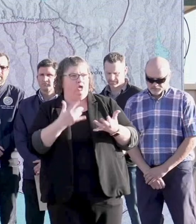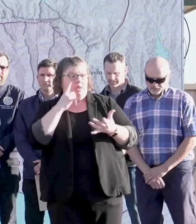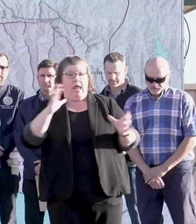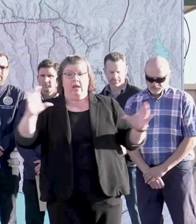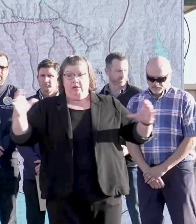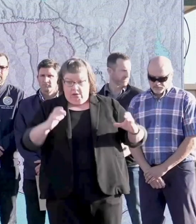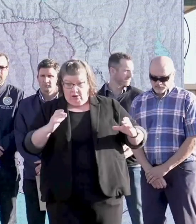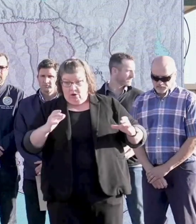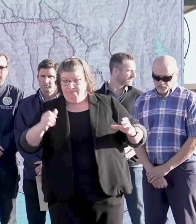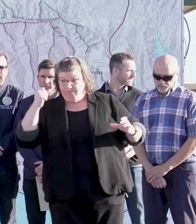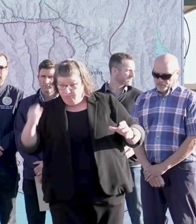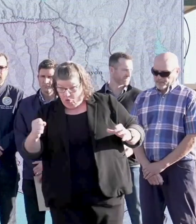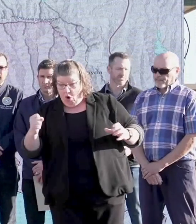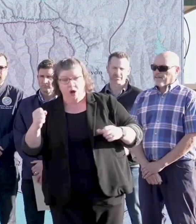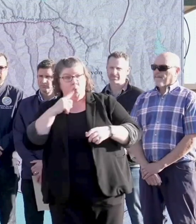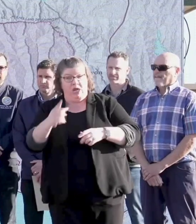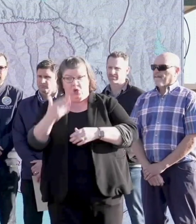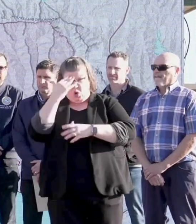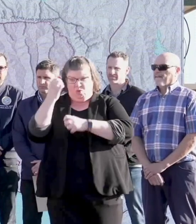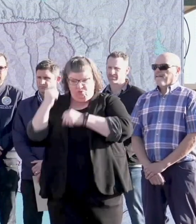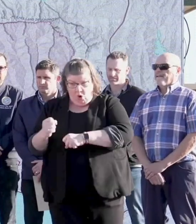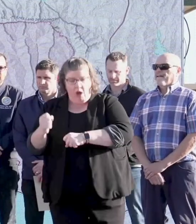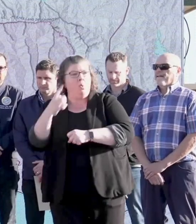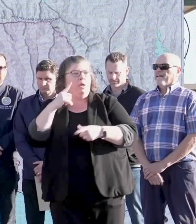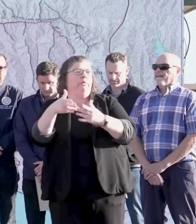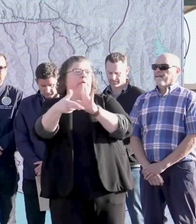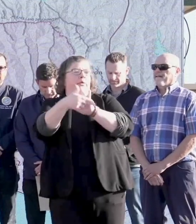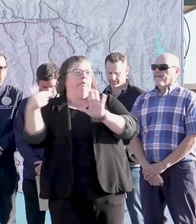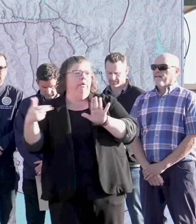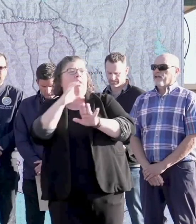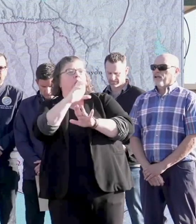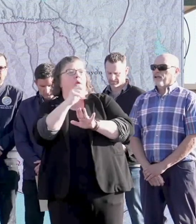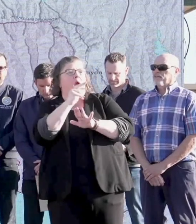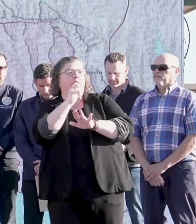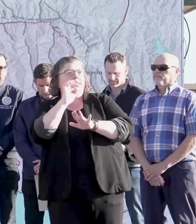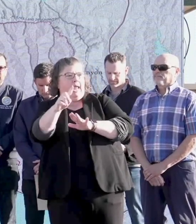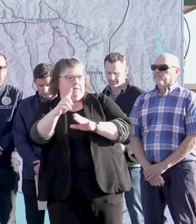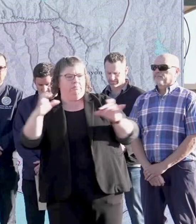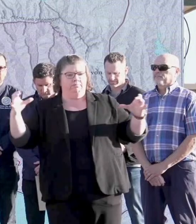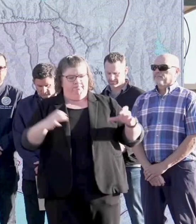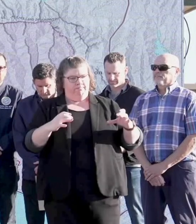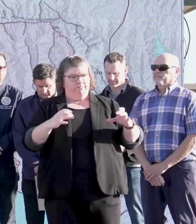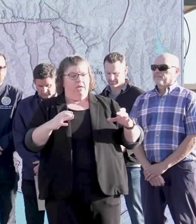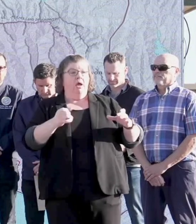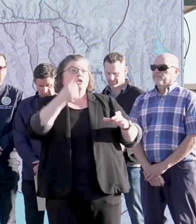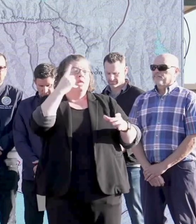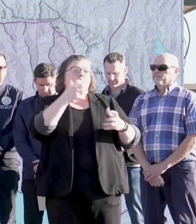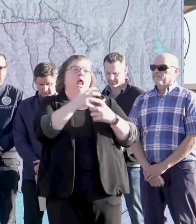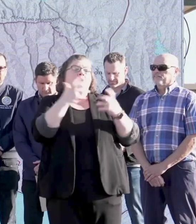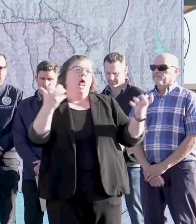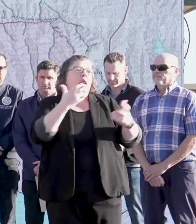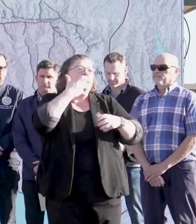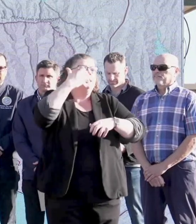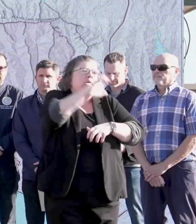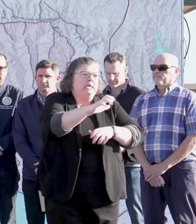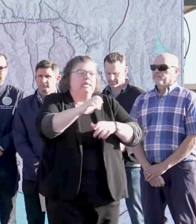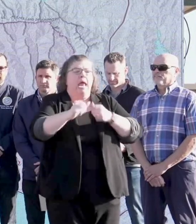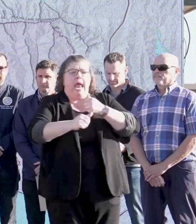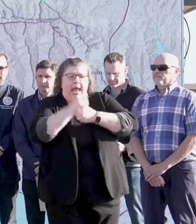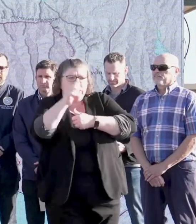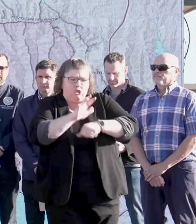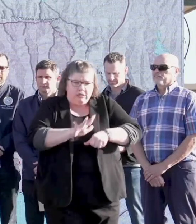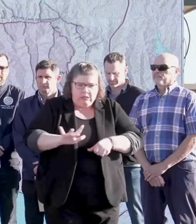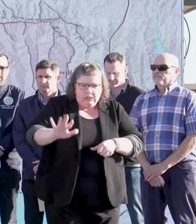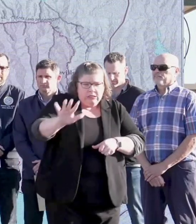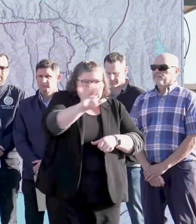call it contained. As you heard from our operations section chief, there are extreme hazards and extreme heat that still lie around the perimeter and the